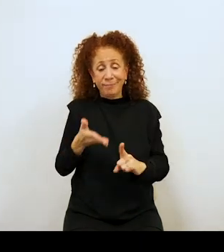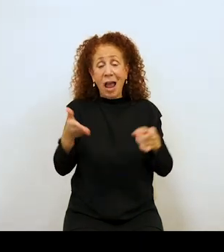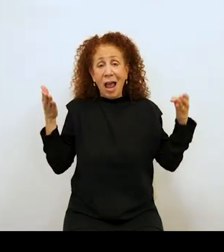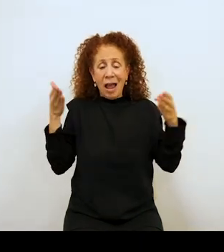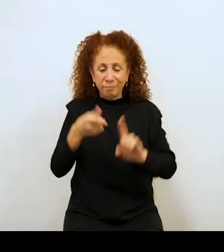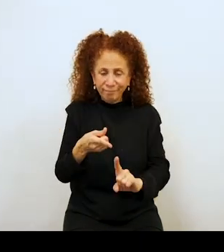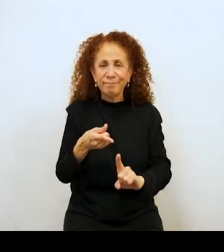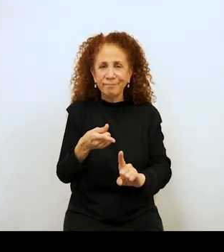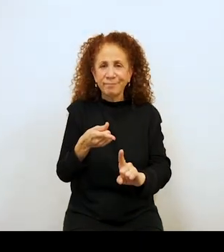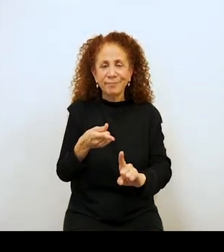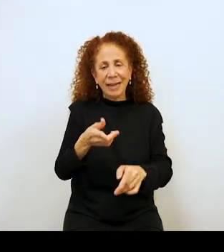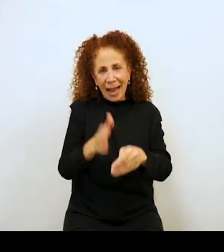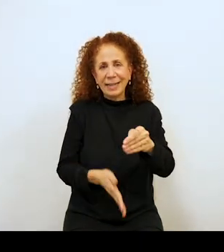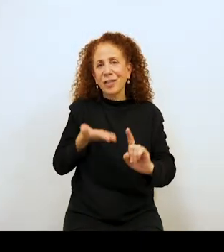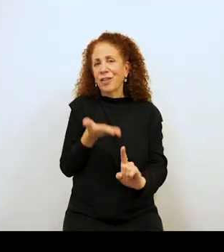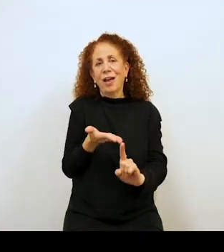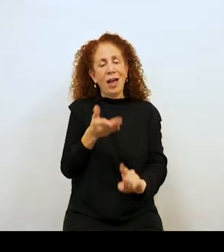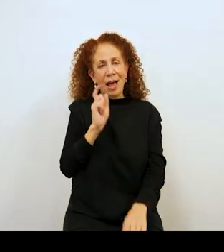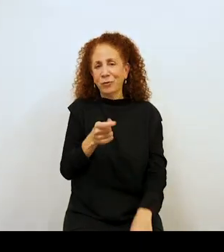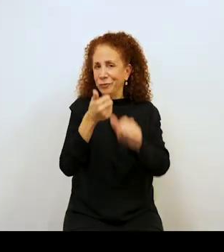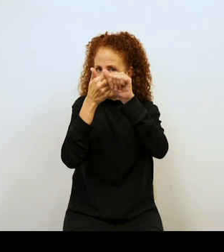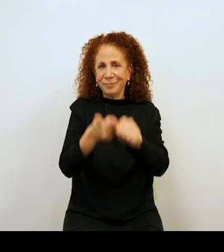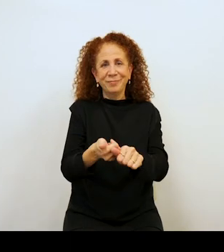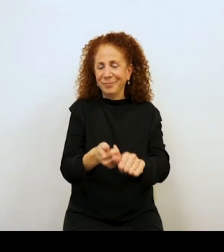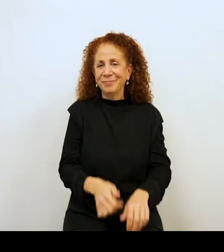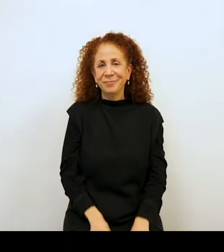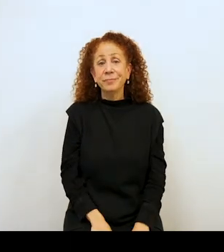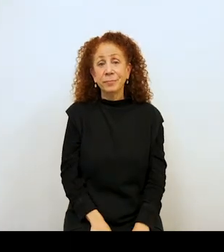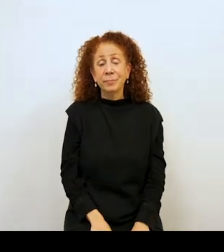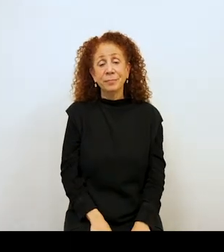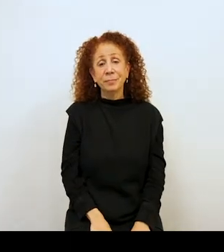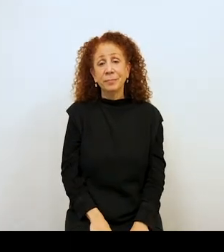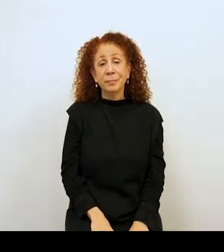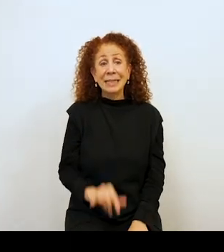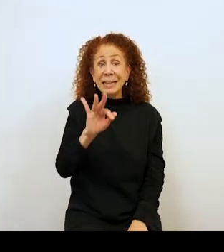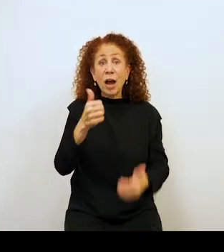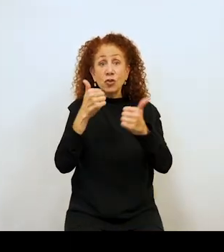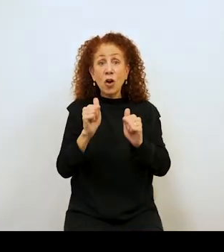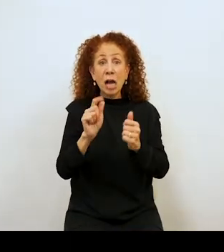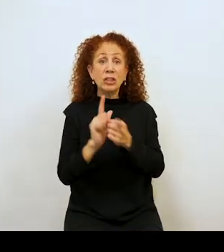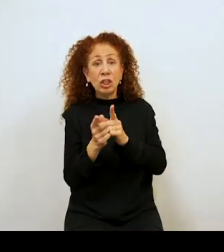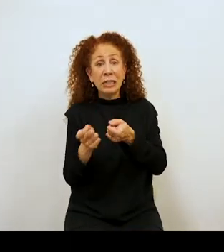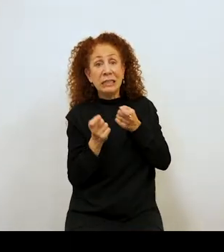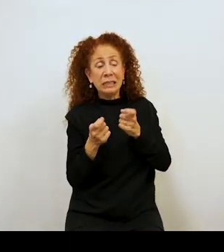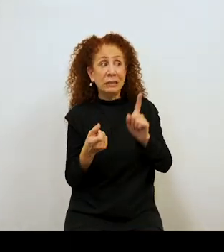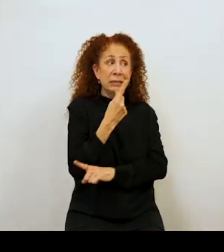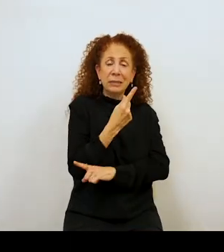have written yourself into that point, and if you try and write any other point,